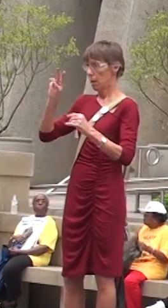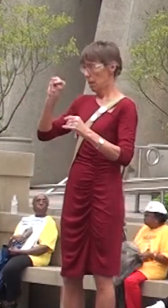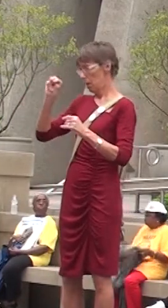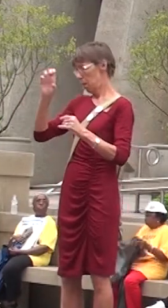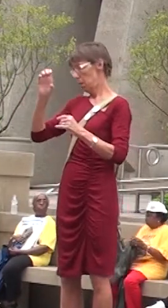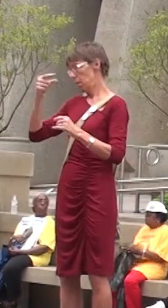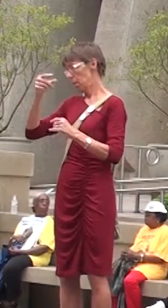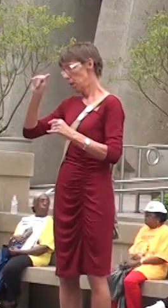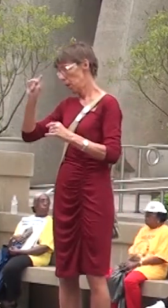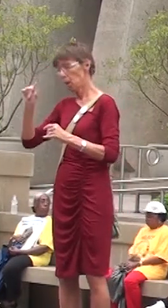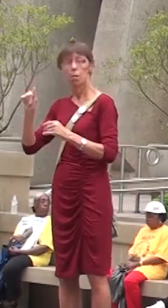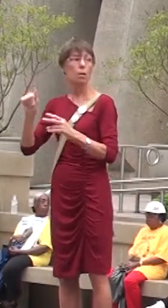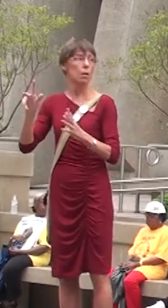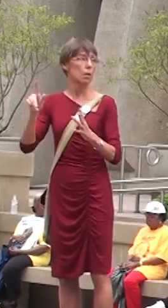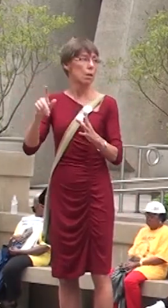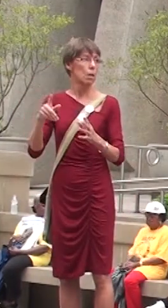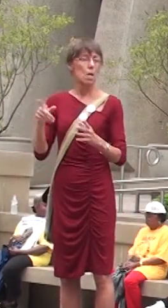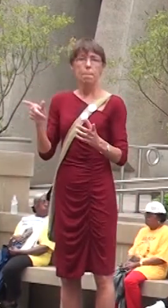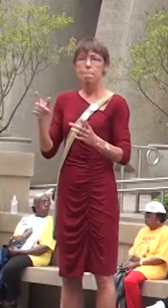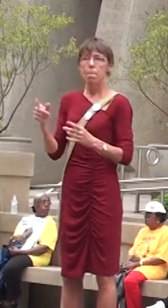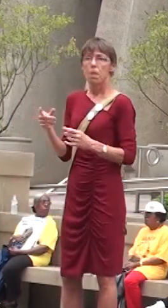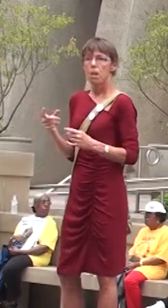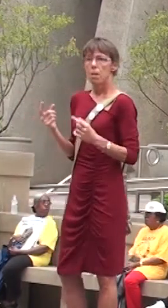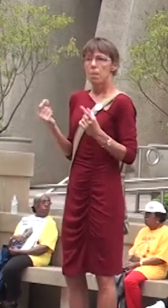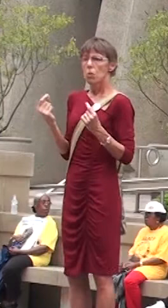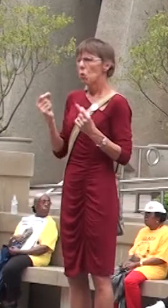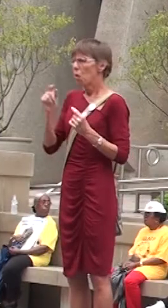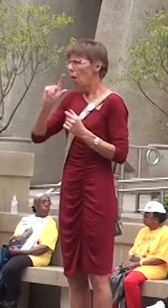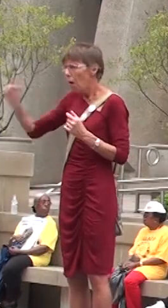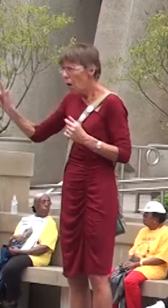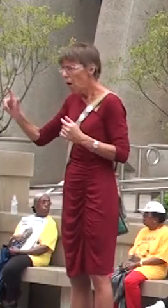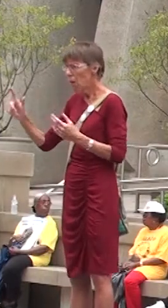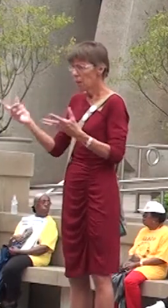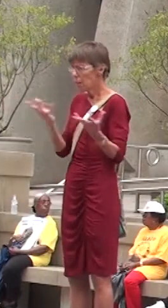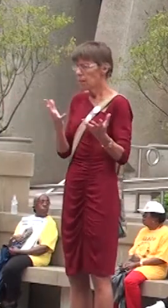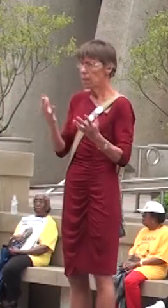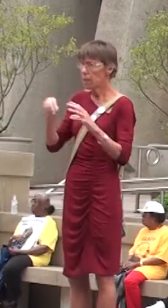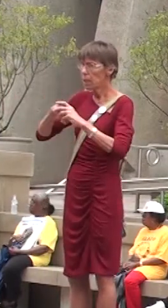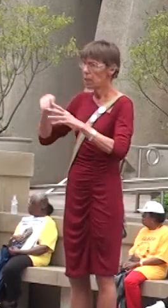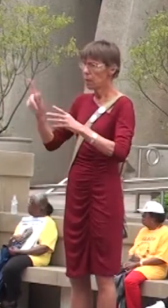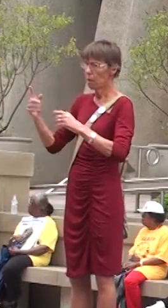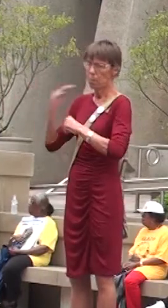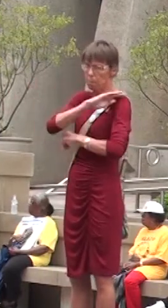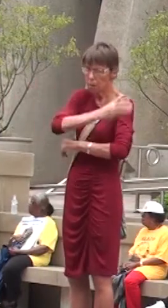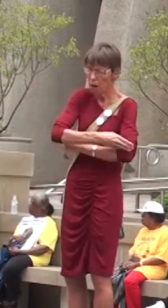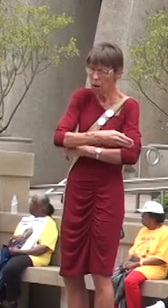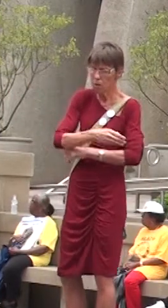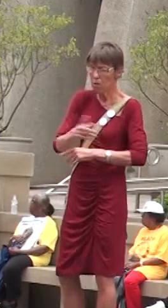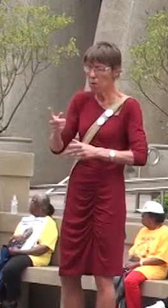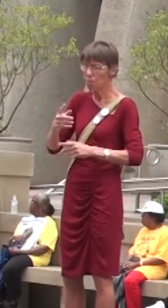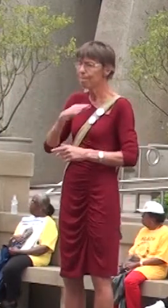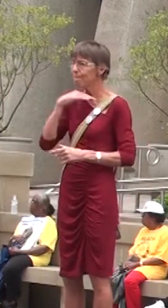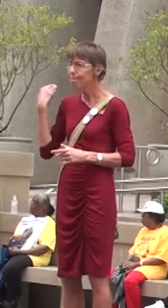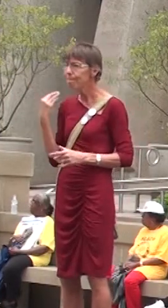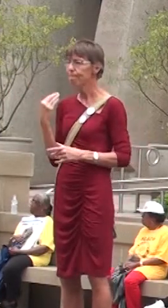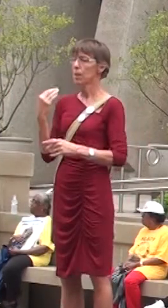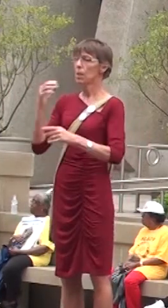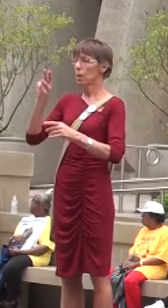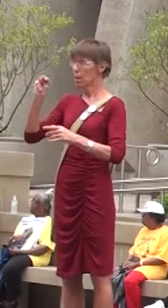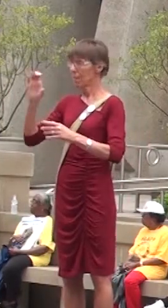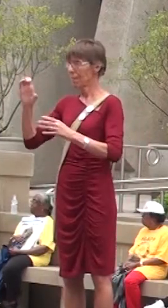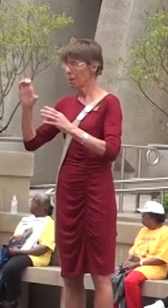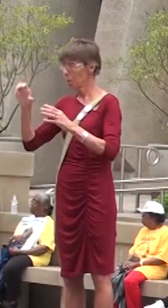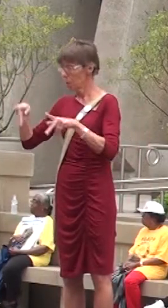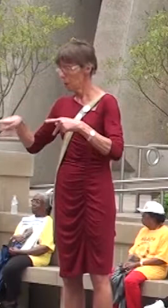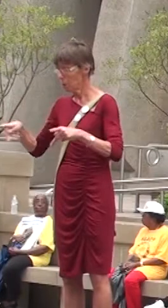full consent, has done everything in their power to strip North Carolinians of their basic civil rights and freedoms we fought